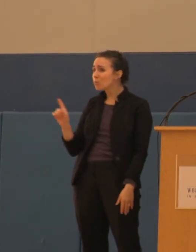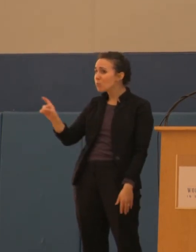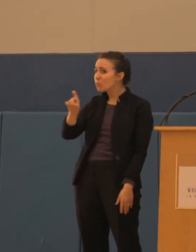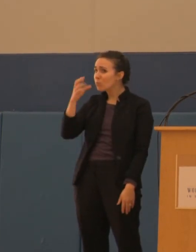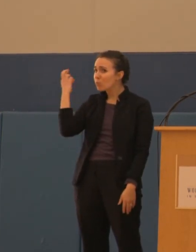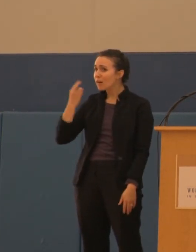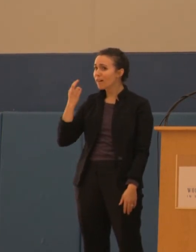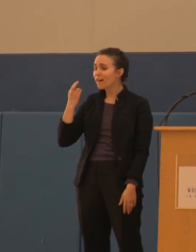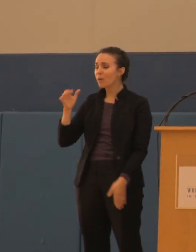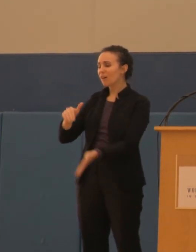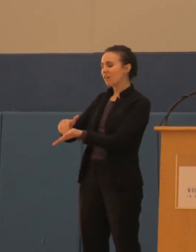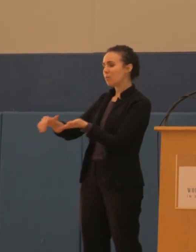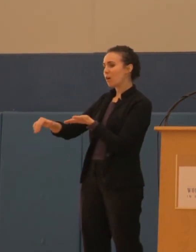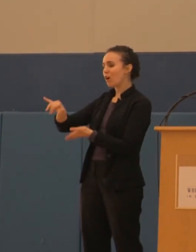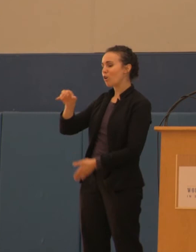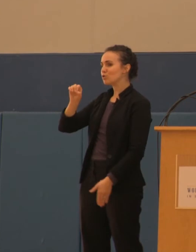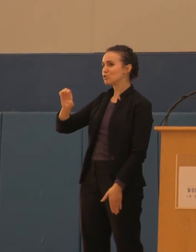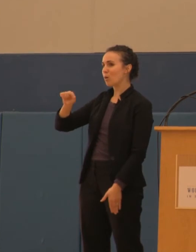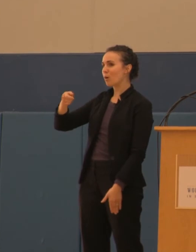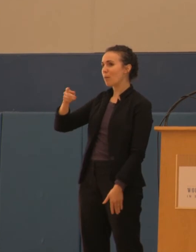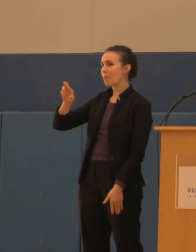When he pardoned Joe Arpaio?